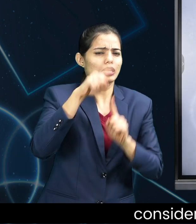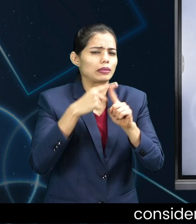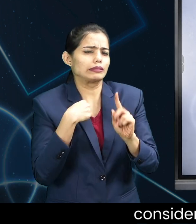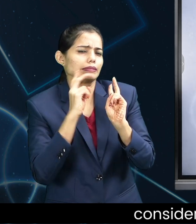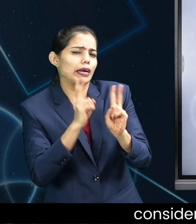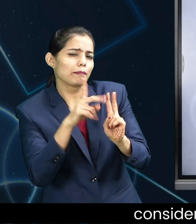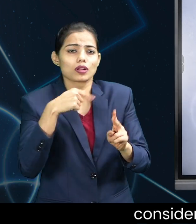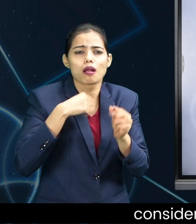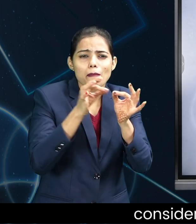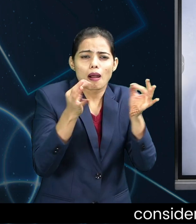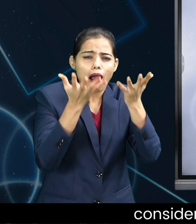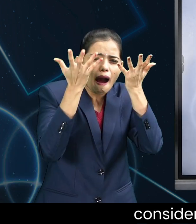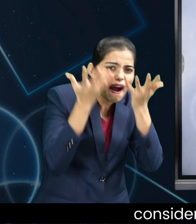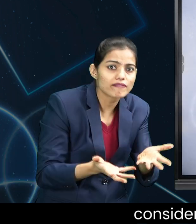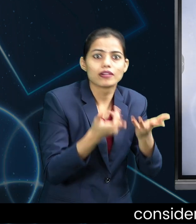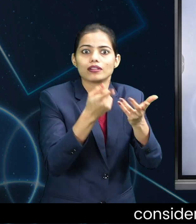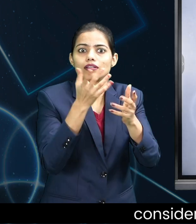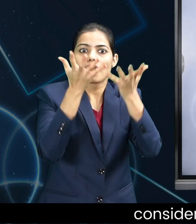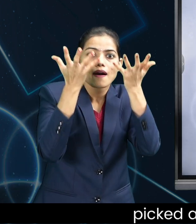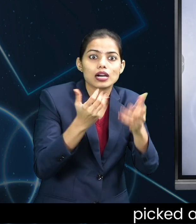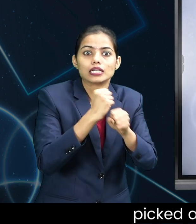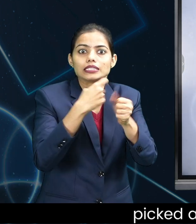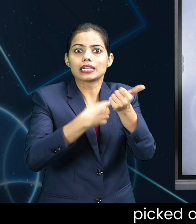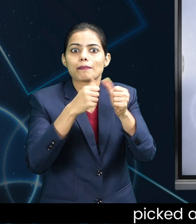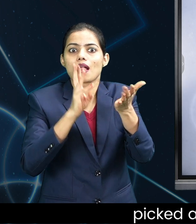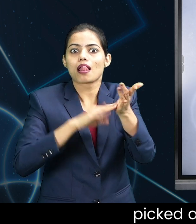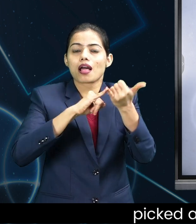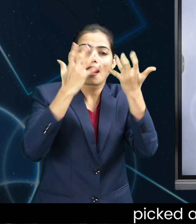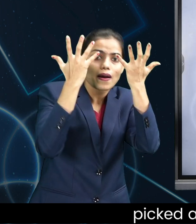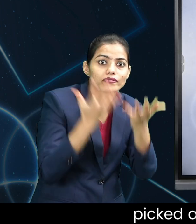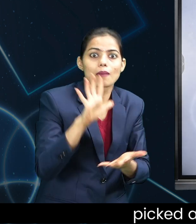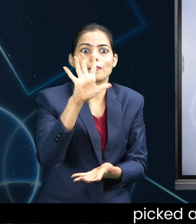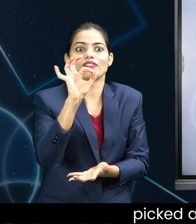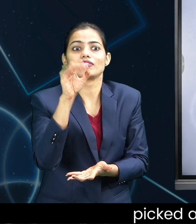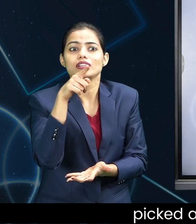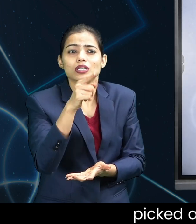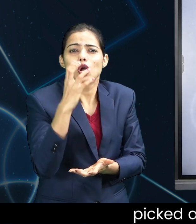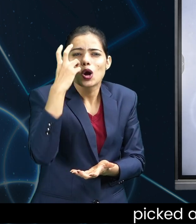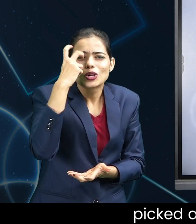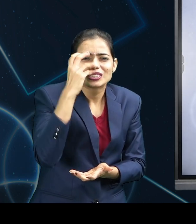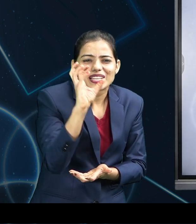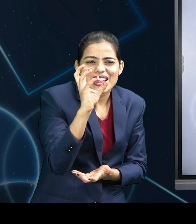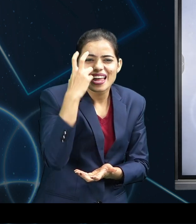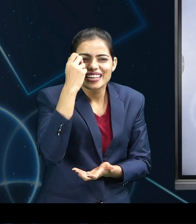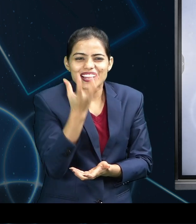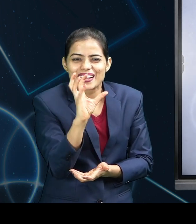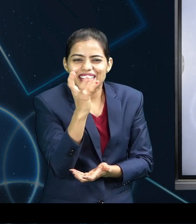Consider the weight in grams of 50 oranges picked at random from a basket of oranges given below.